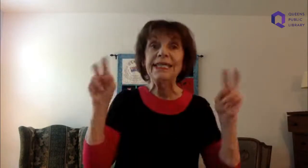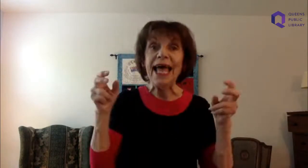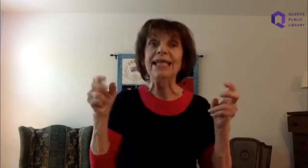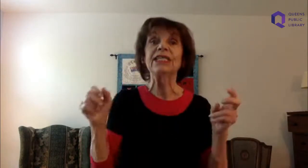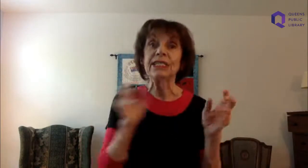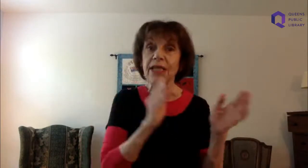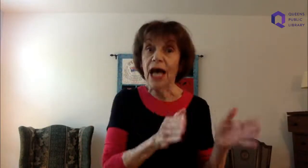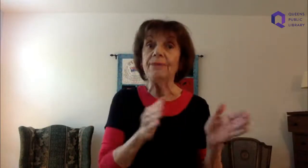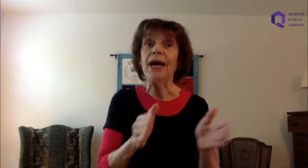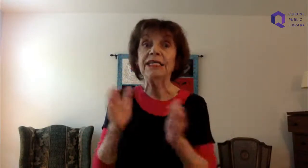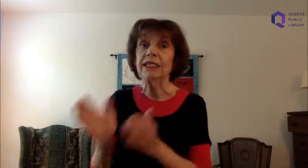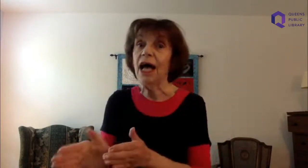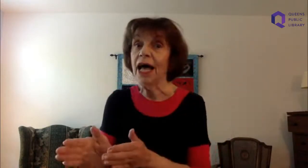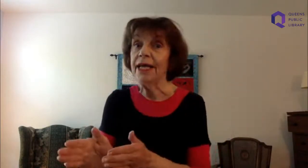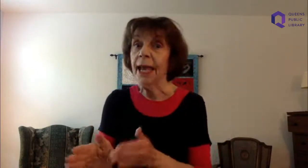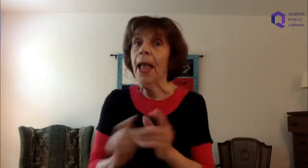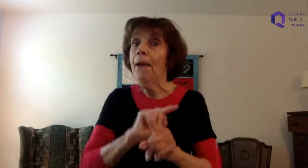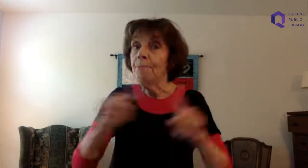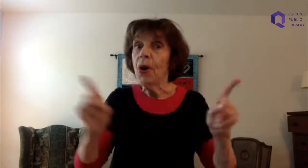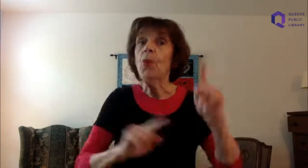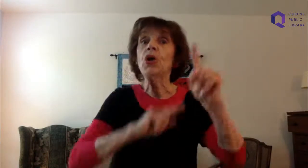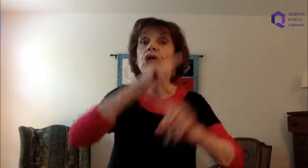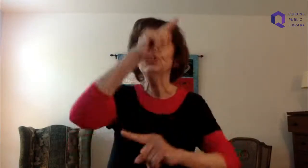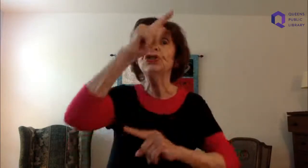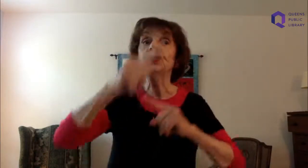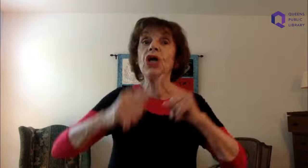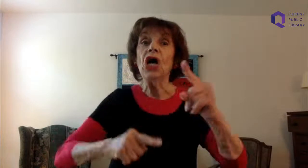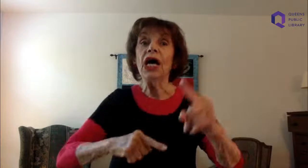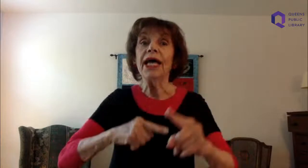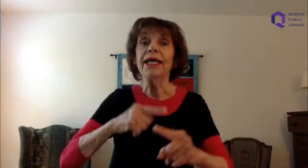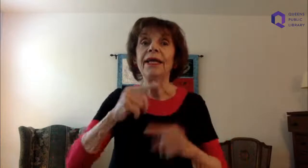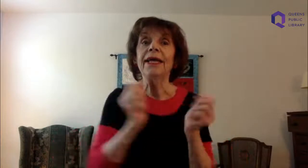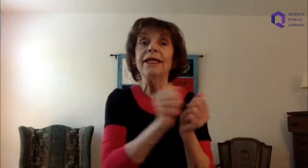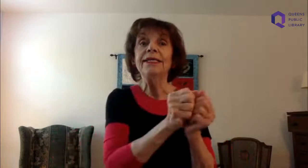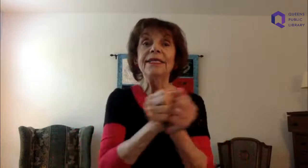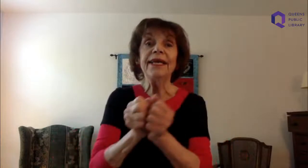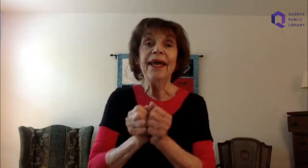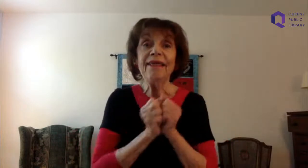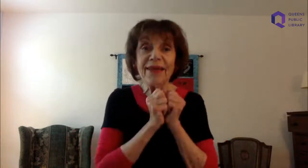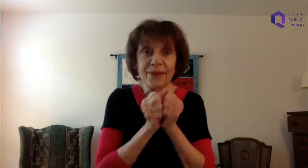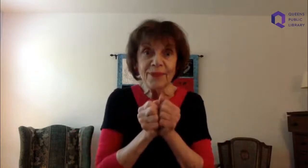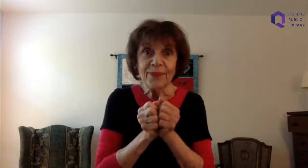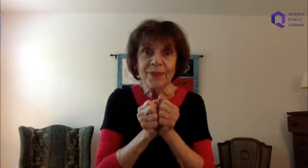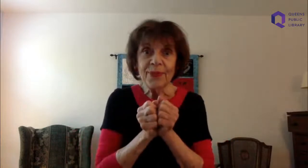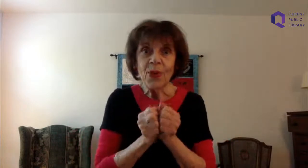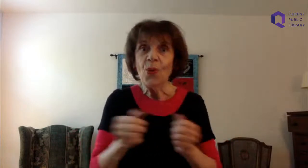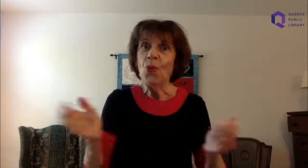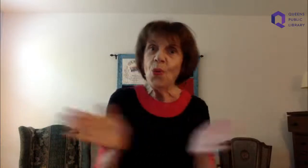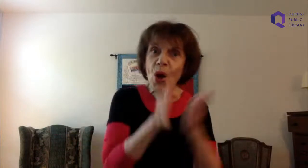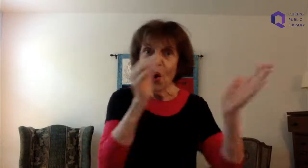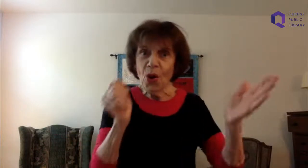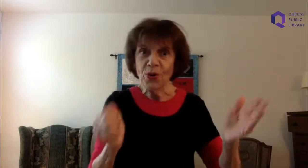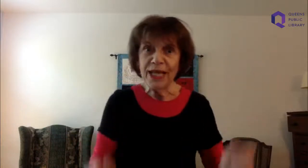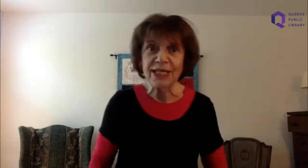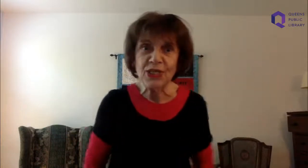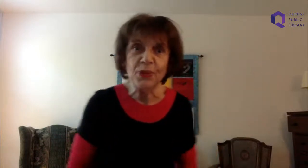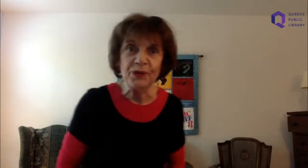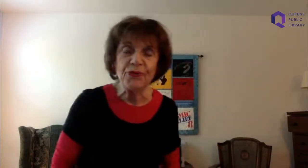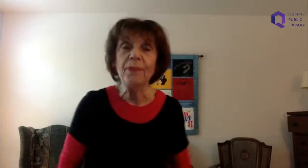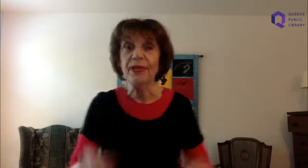say side by side, but we're going to sign together. Whoa, let's do it from the